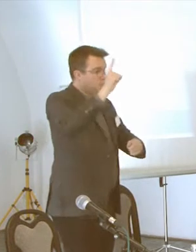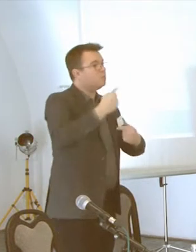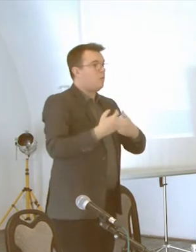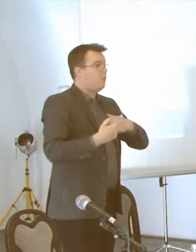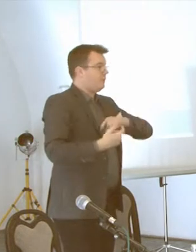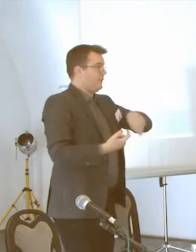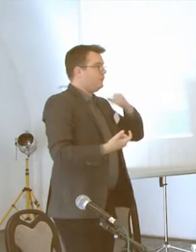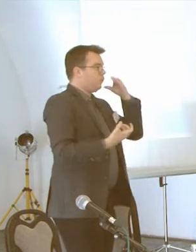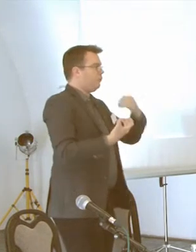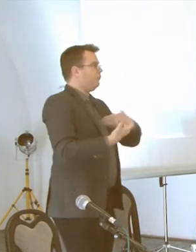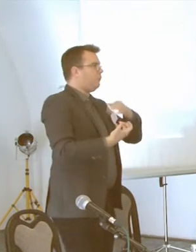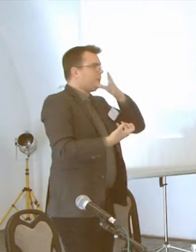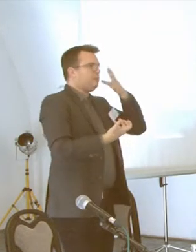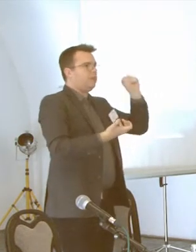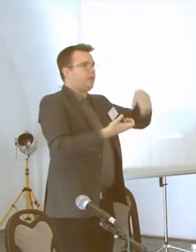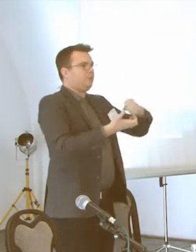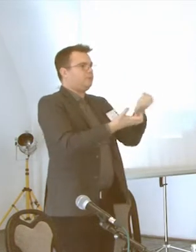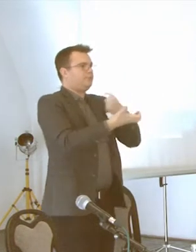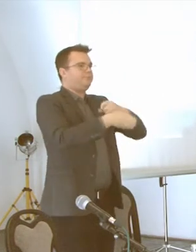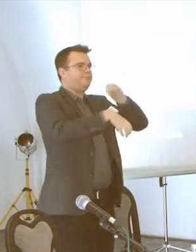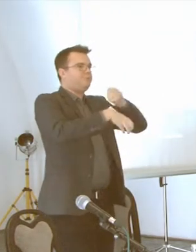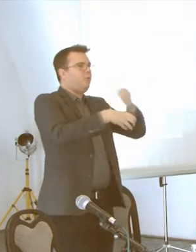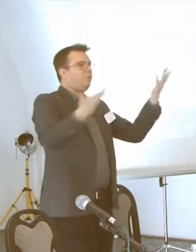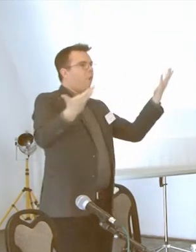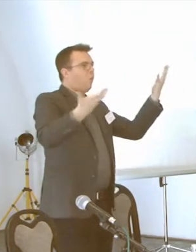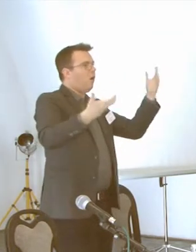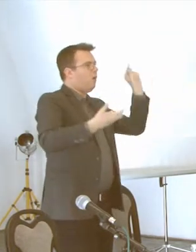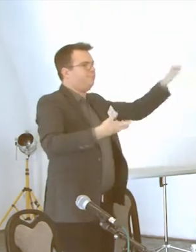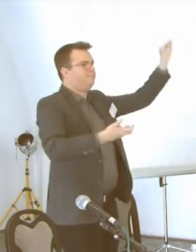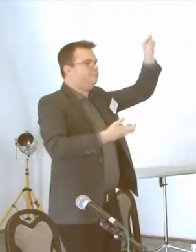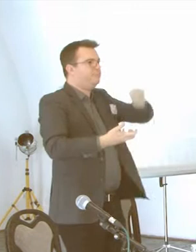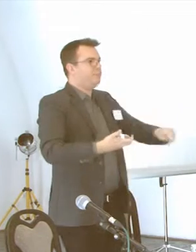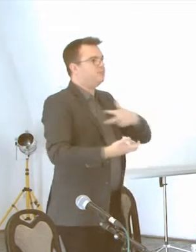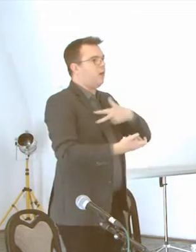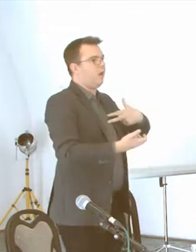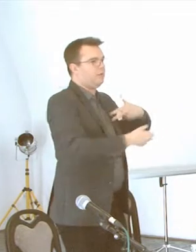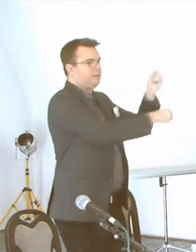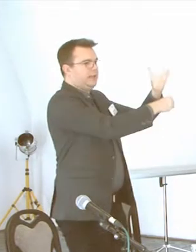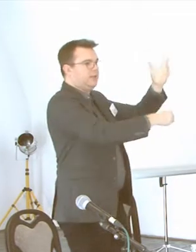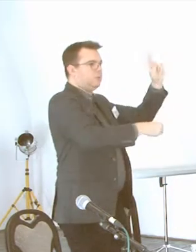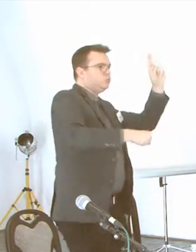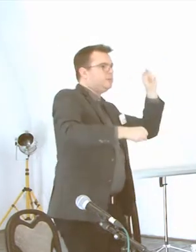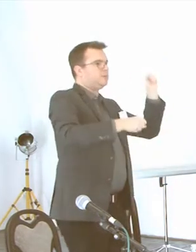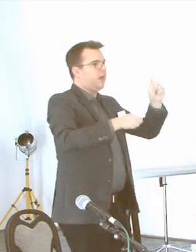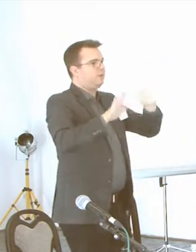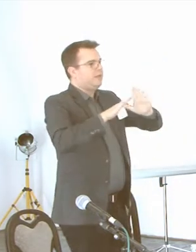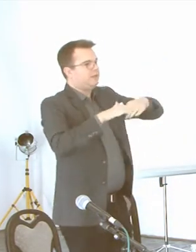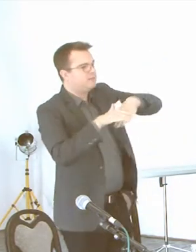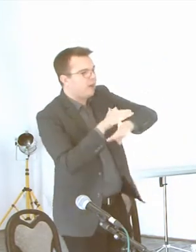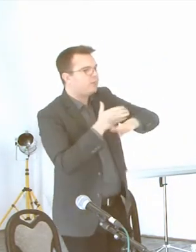out warnings, and the deaf people, all of us had SMS where we had to be aware where is the storm right